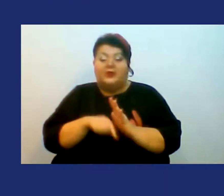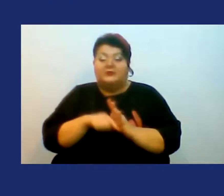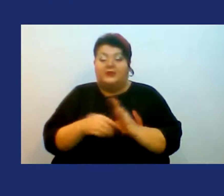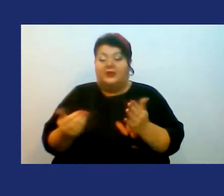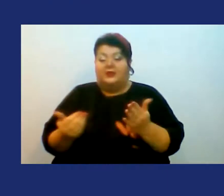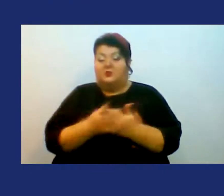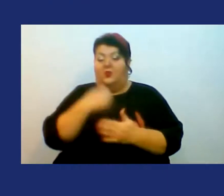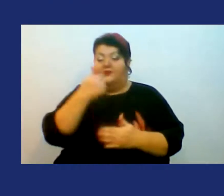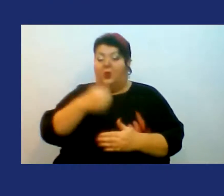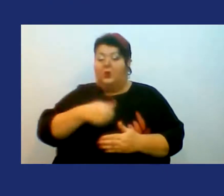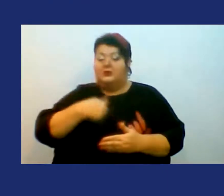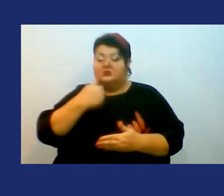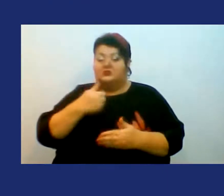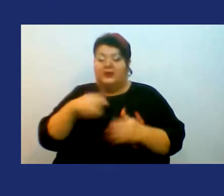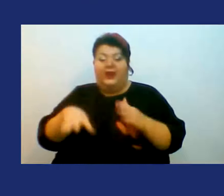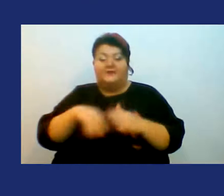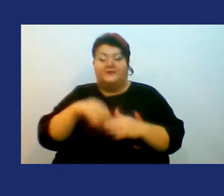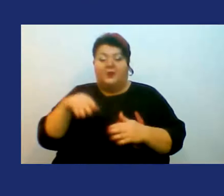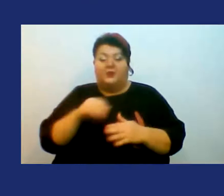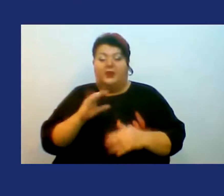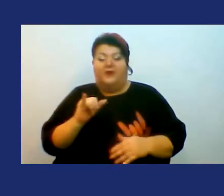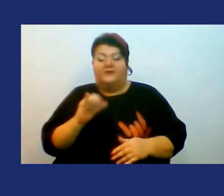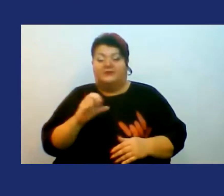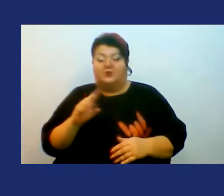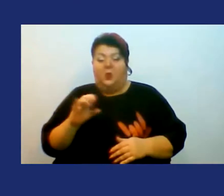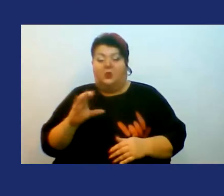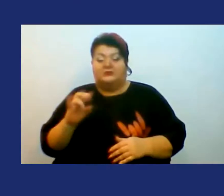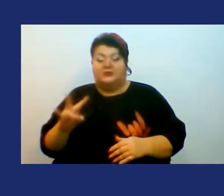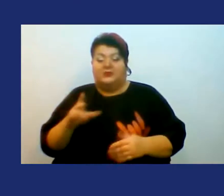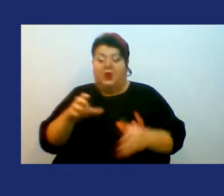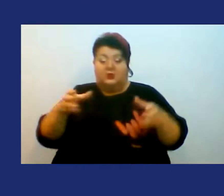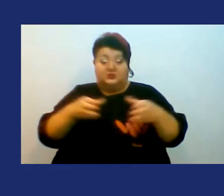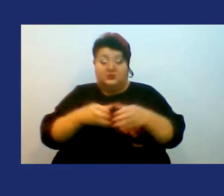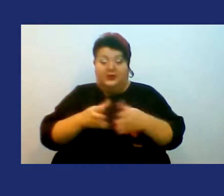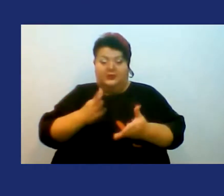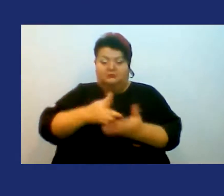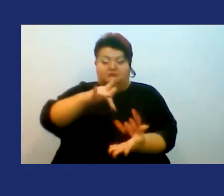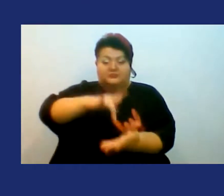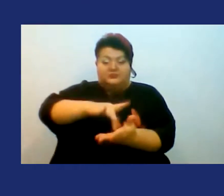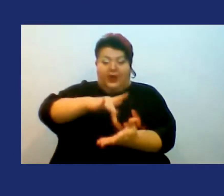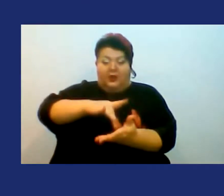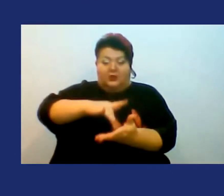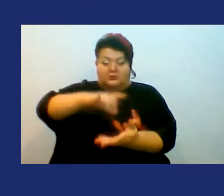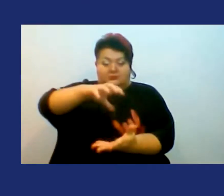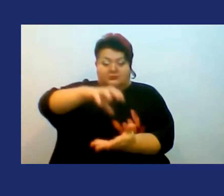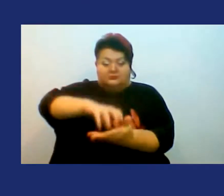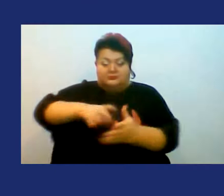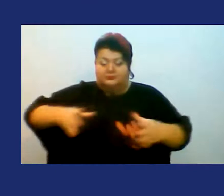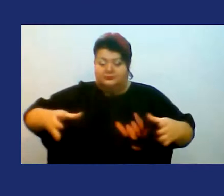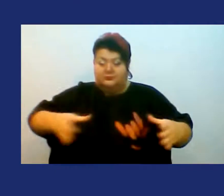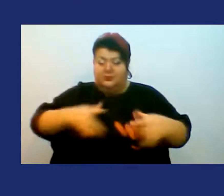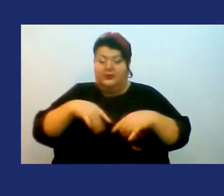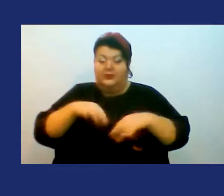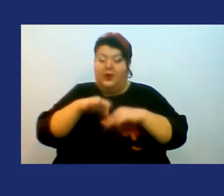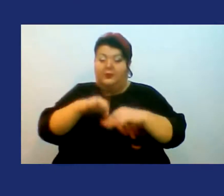of the United States. I've been running a campaign here for local office, so one of the state government